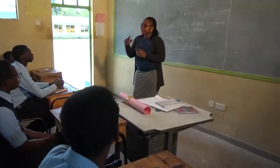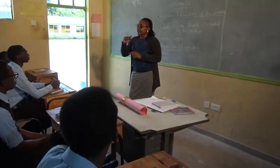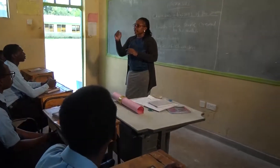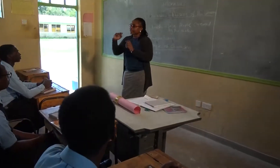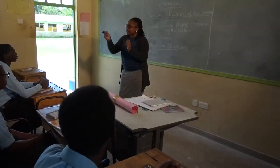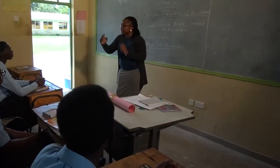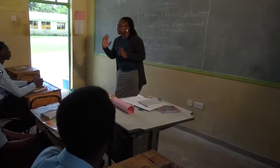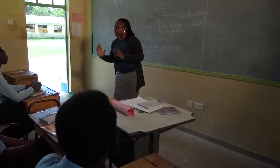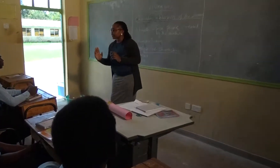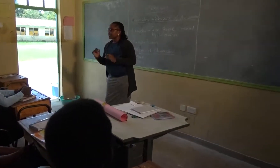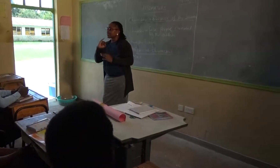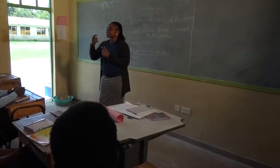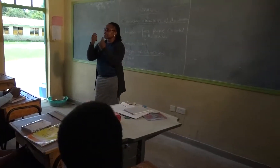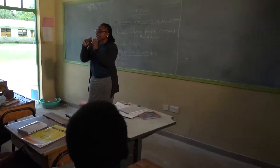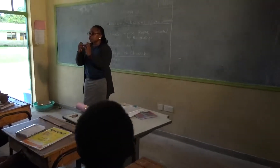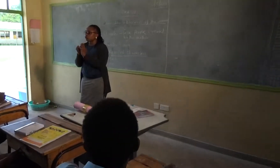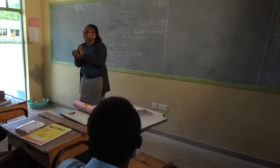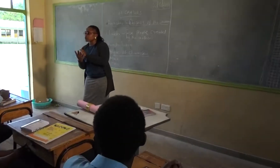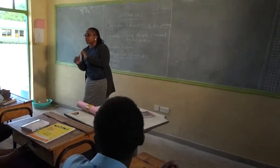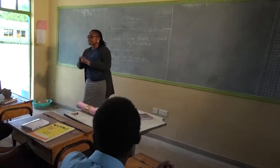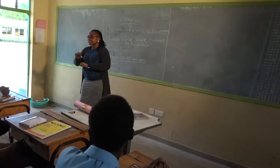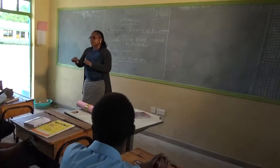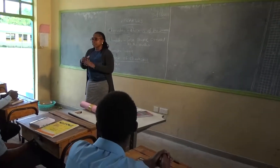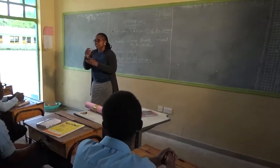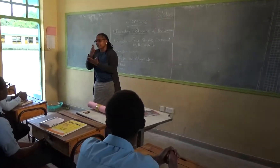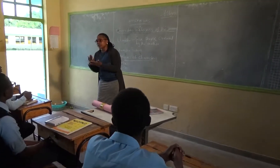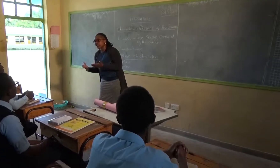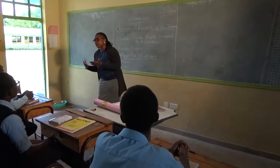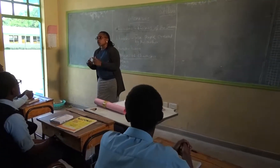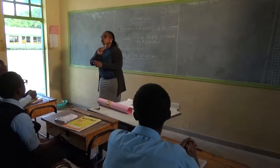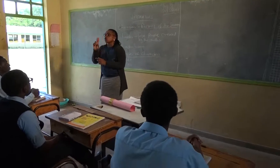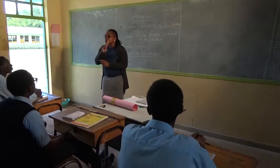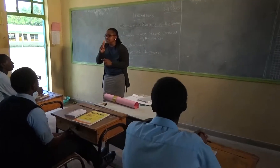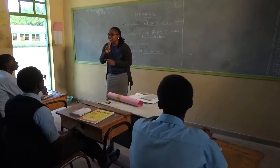Is trying to explain something using